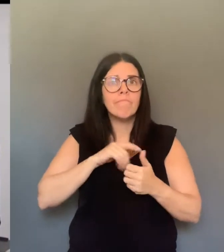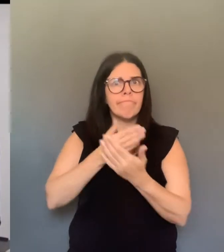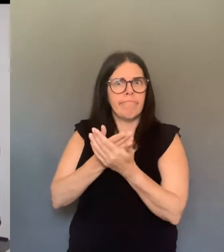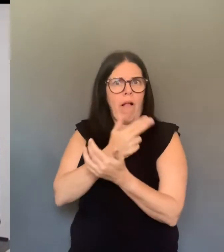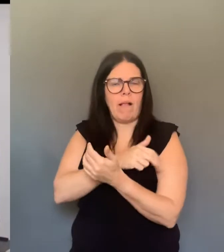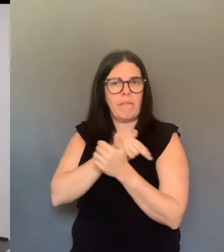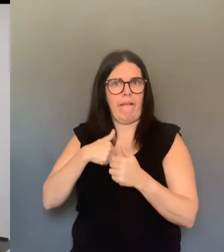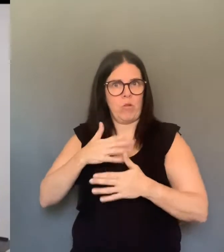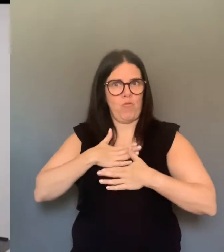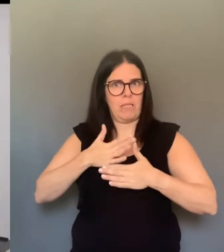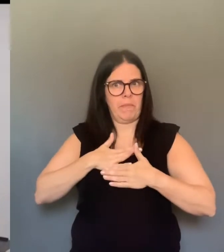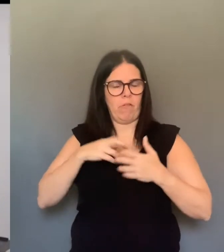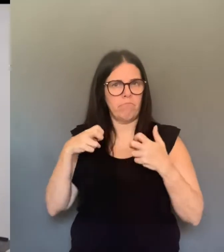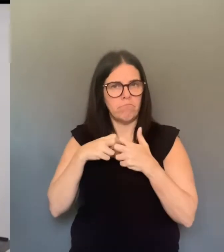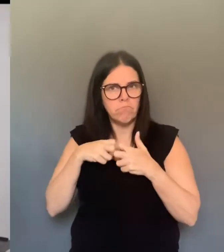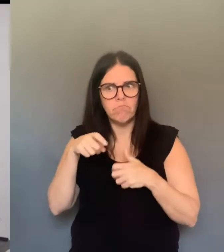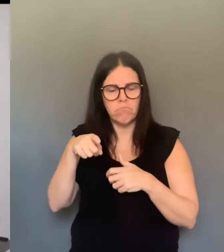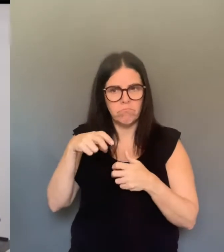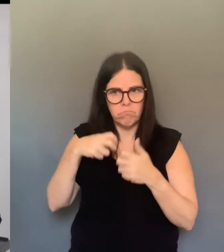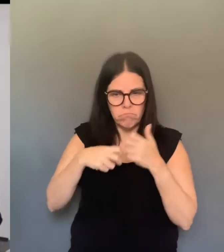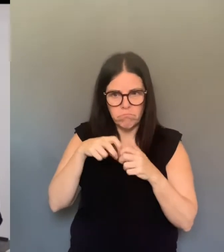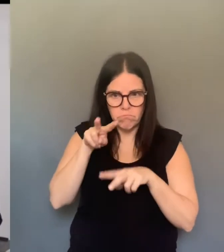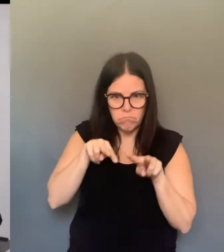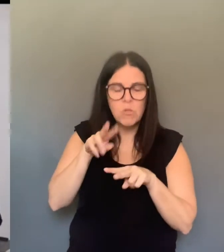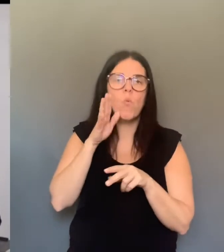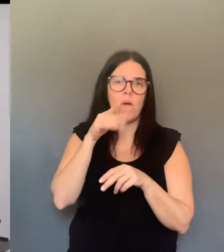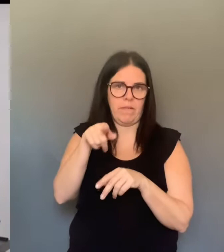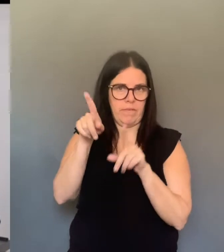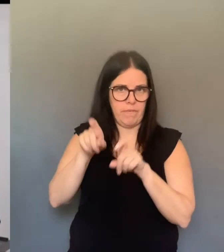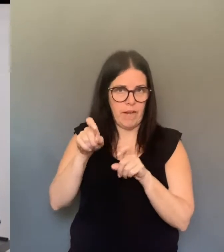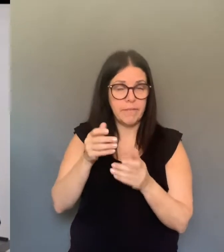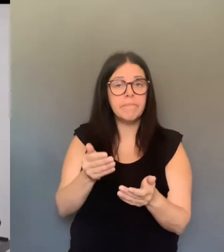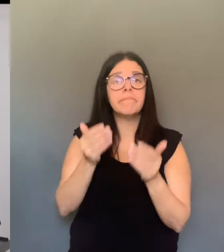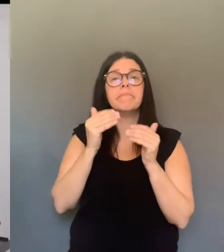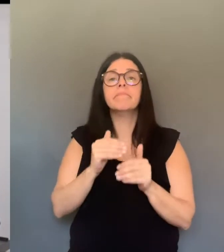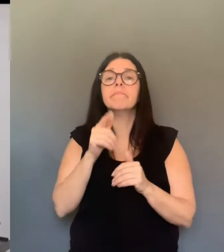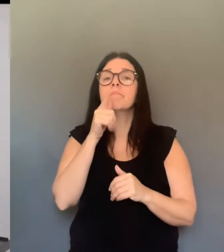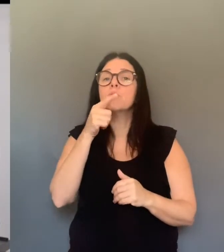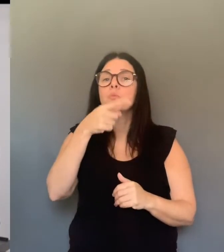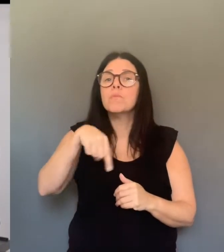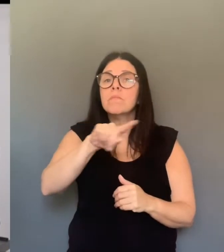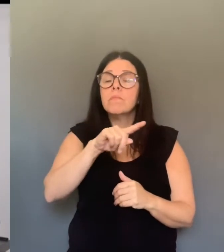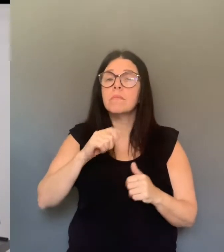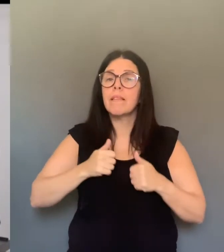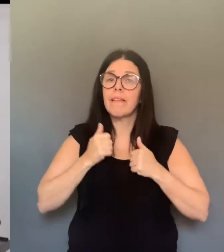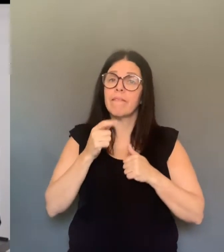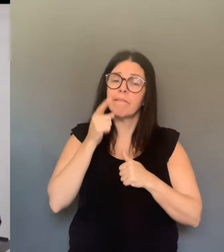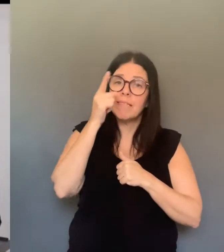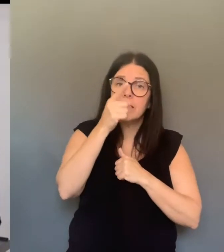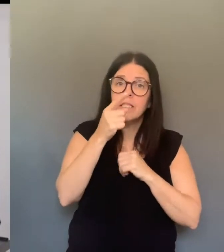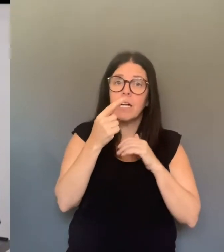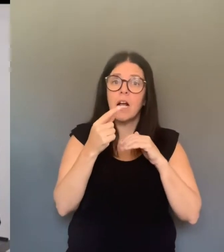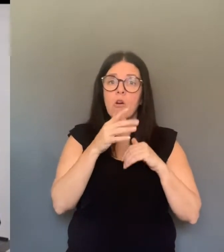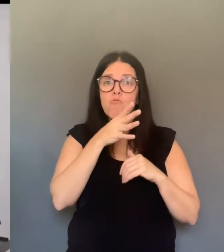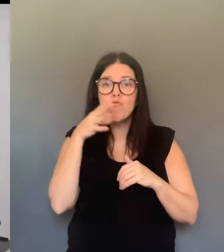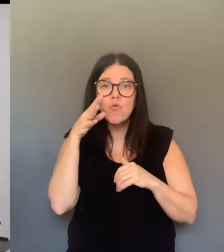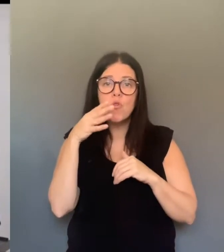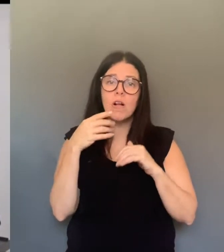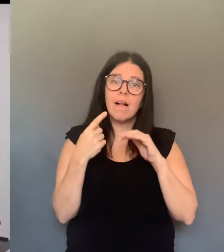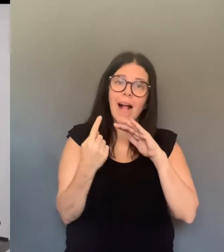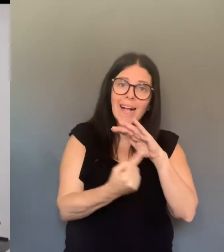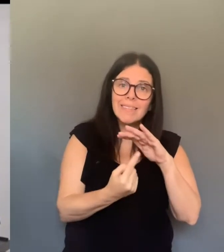website. If you are feeling unwell and need to seek a health assessment for COVID-19, there are 3 options. Complete the